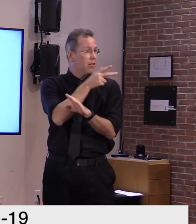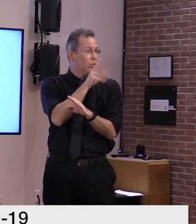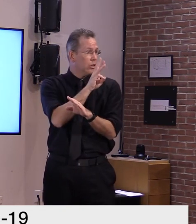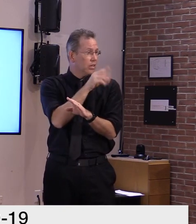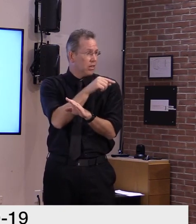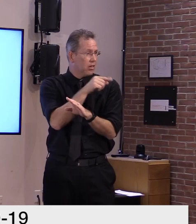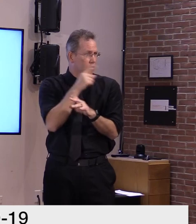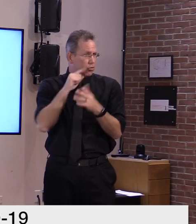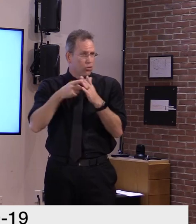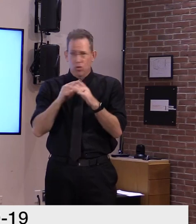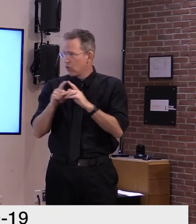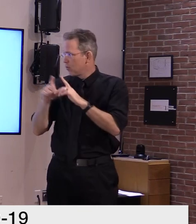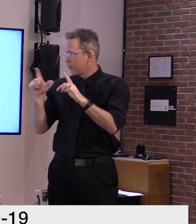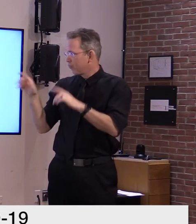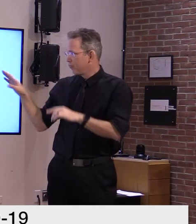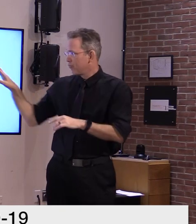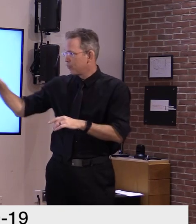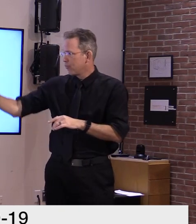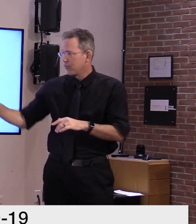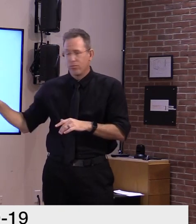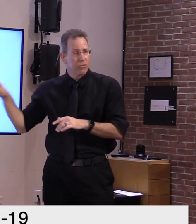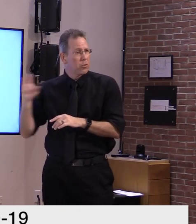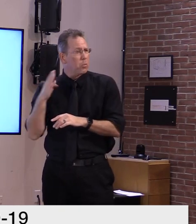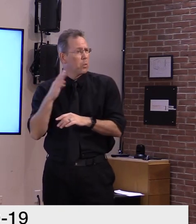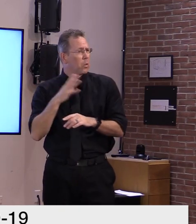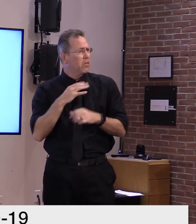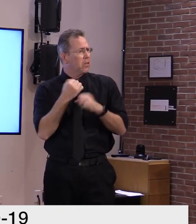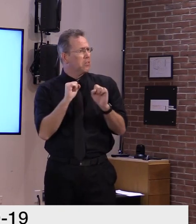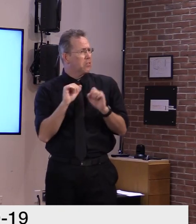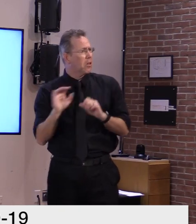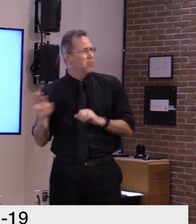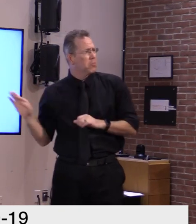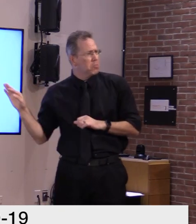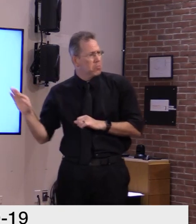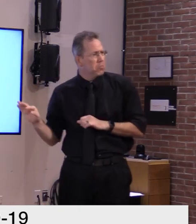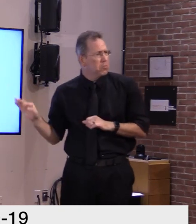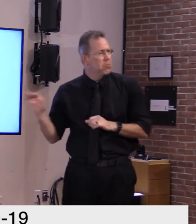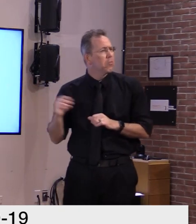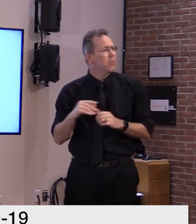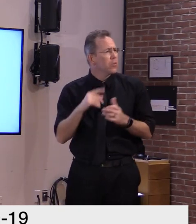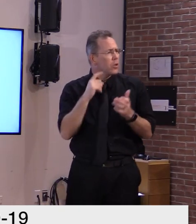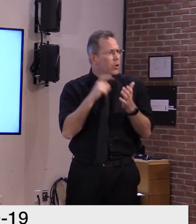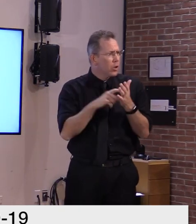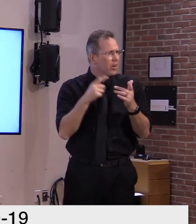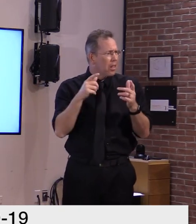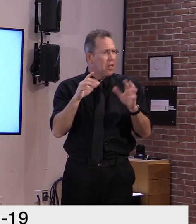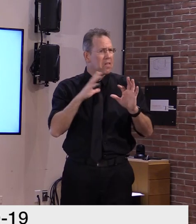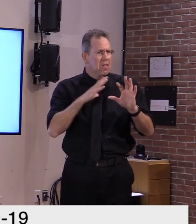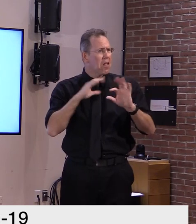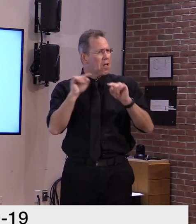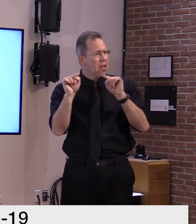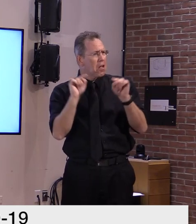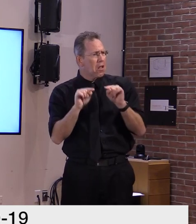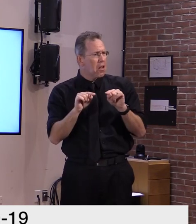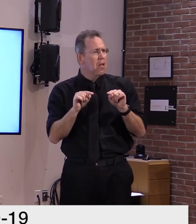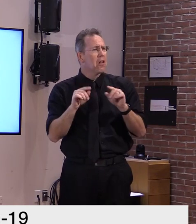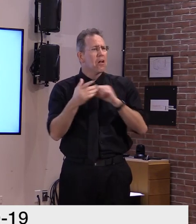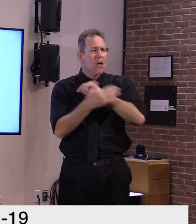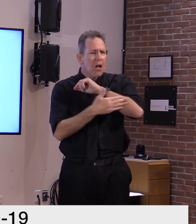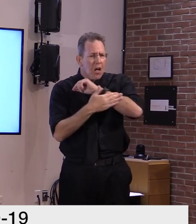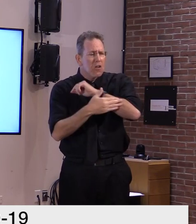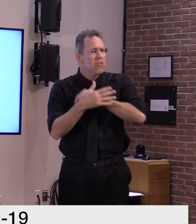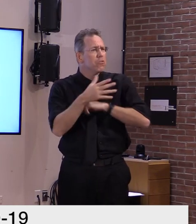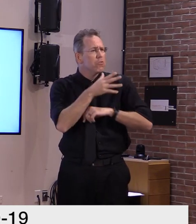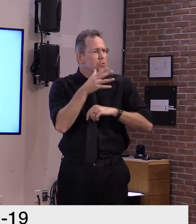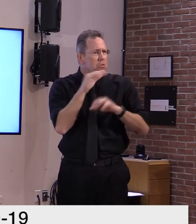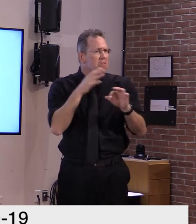current states that are in the travel map. You'll notice there are a lot of parts of the region, particularly more rural parts of the region in Ohio and